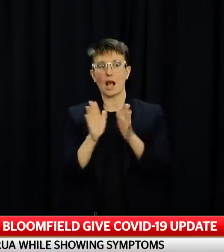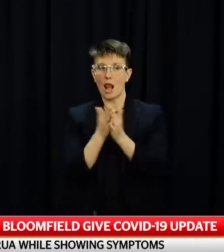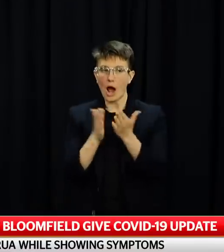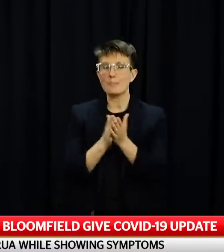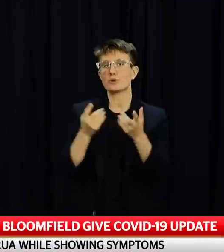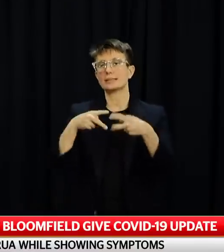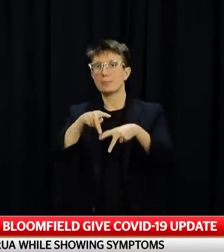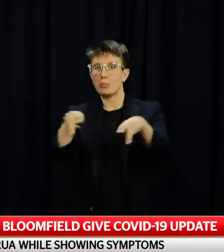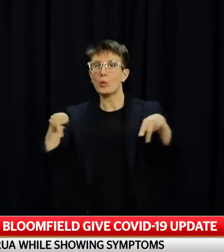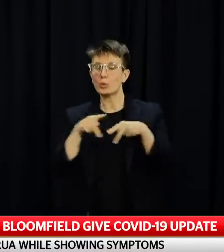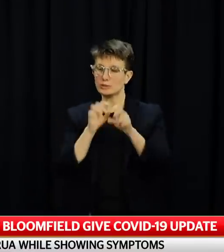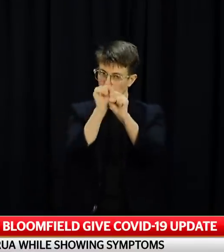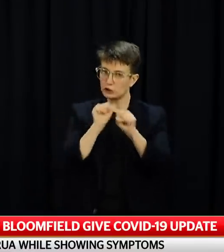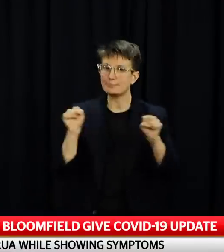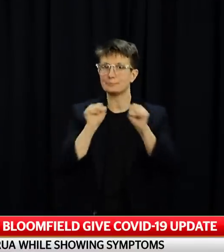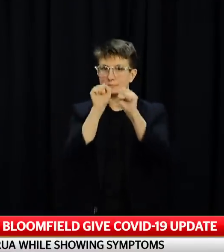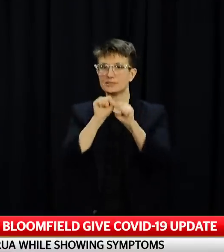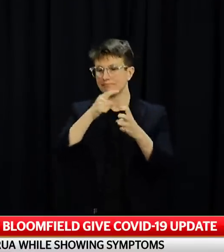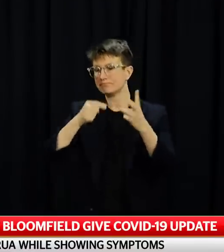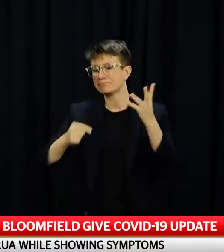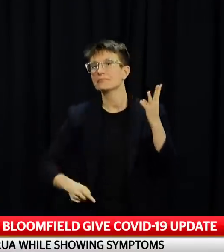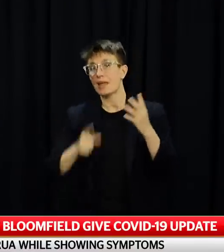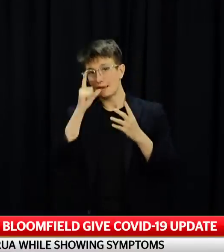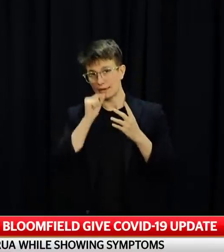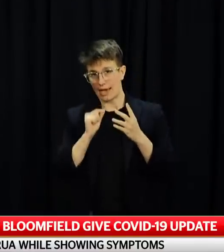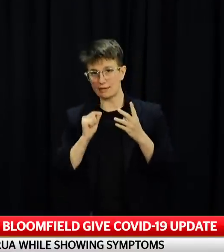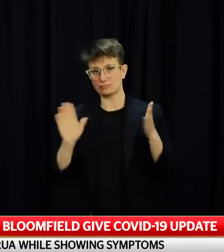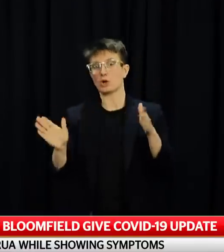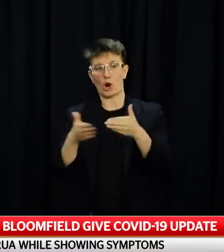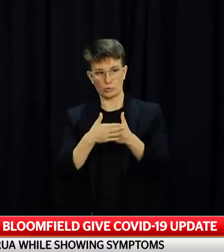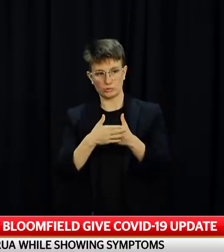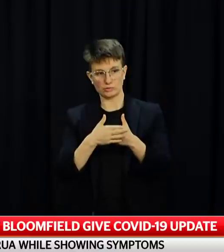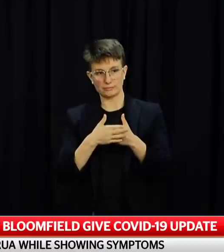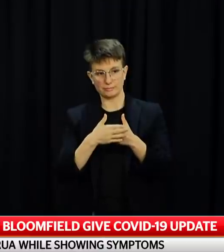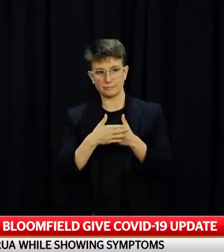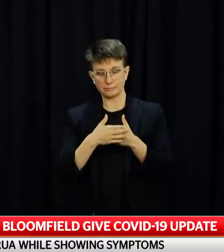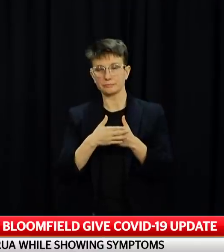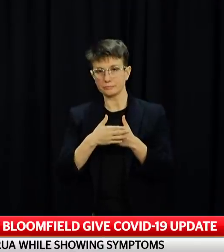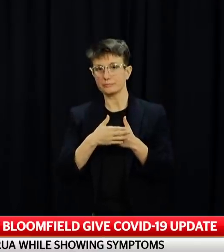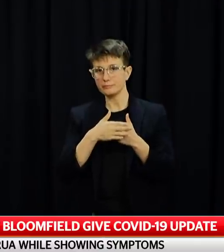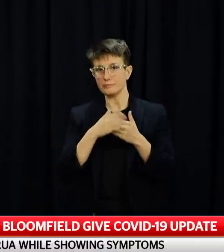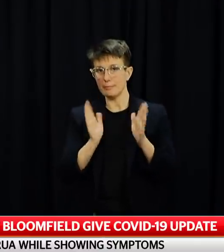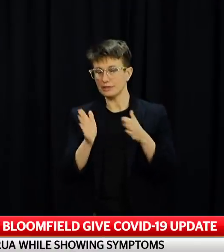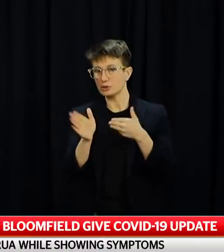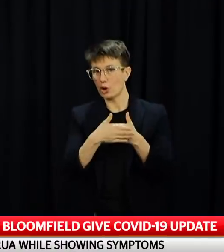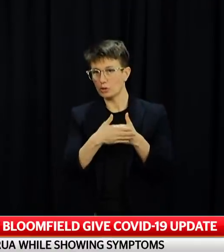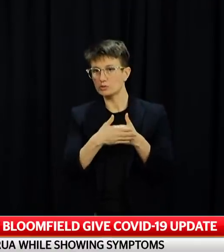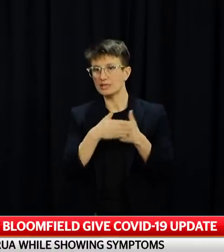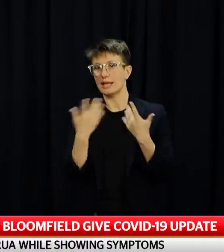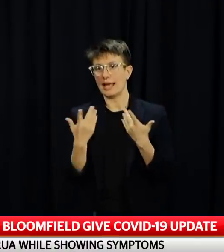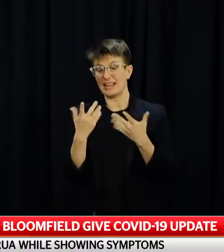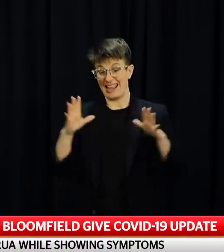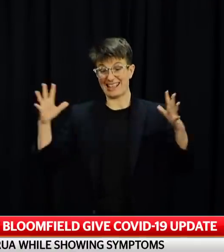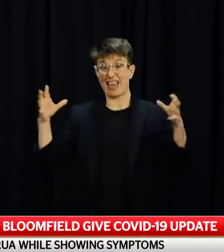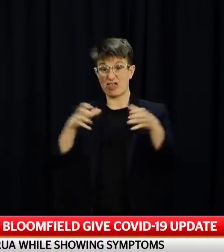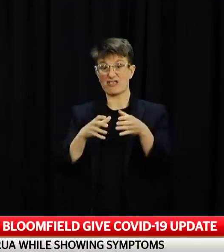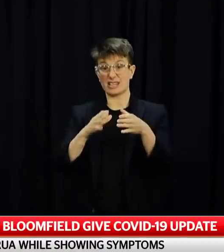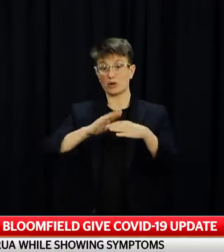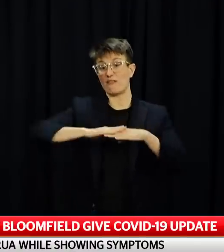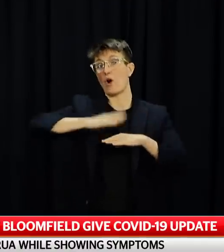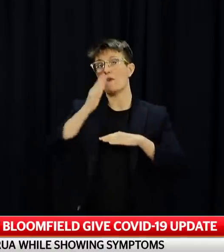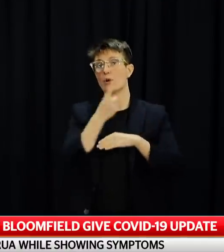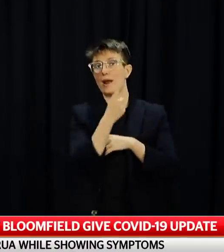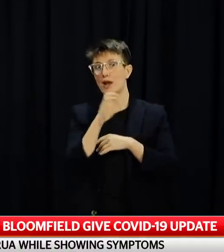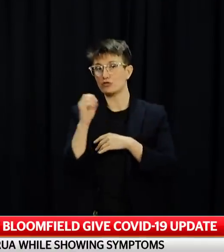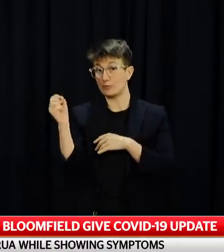markets. Gatherings of up to 10 people can continue, but only for wedding services, funerals and tangihanga. And you'll remember you can